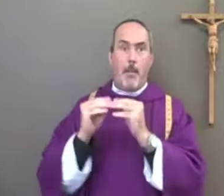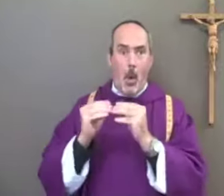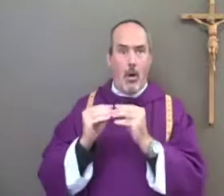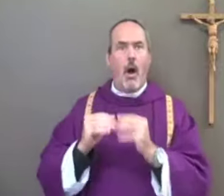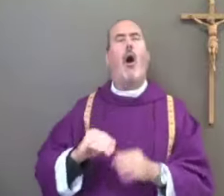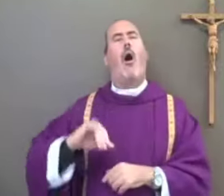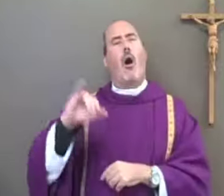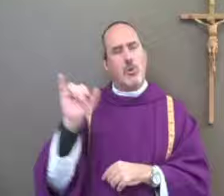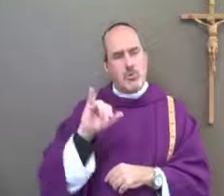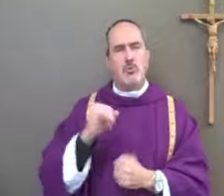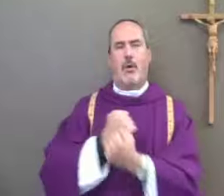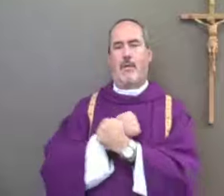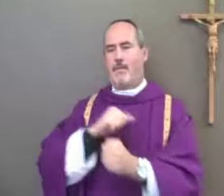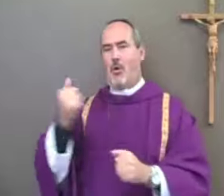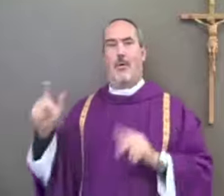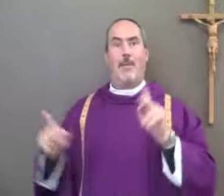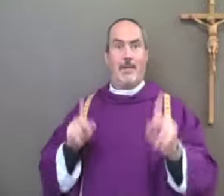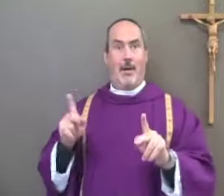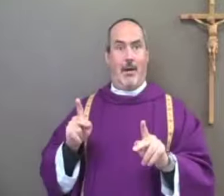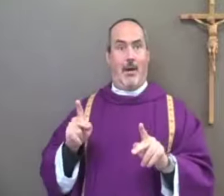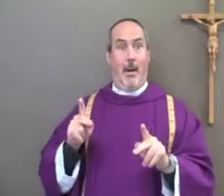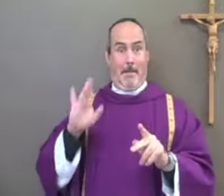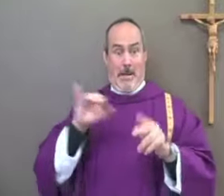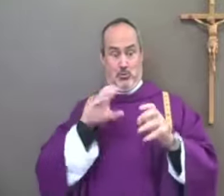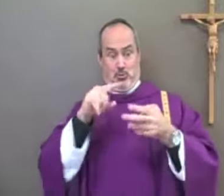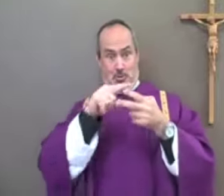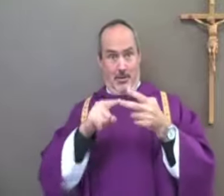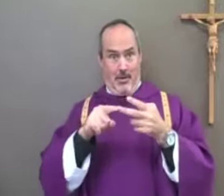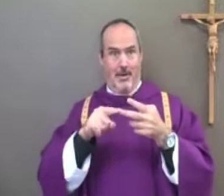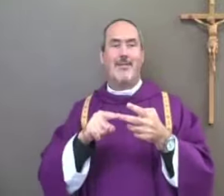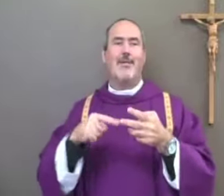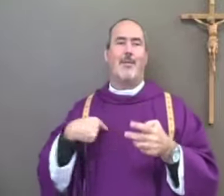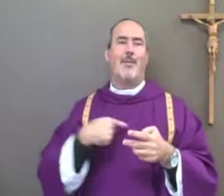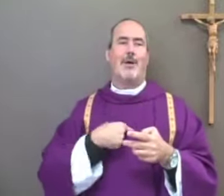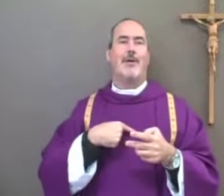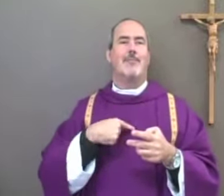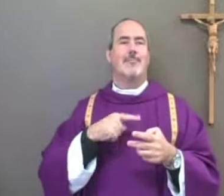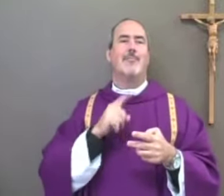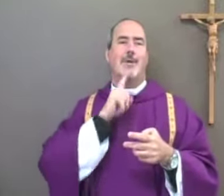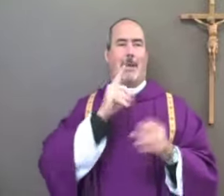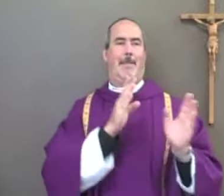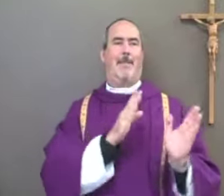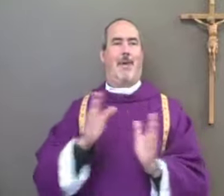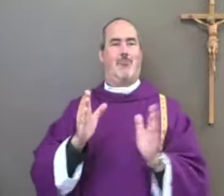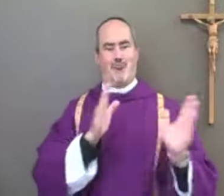love God more, but also to love others. And by doing those two things, we can